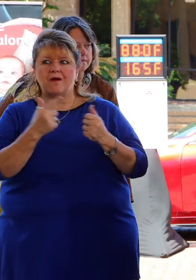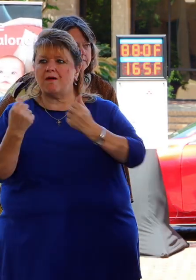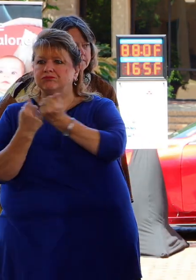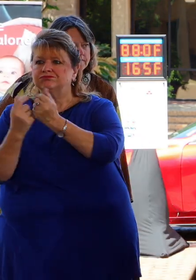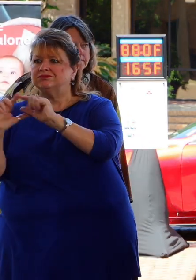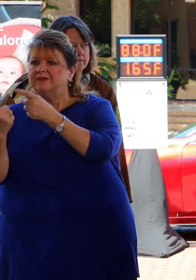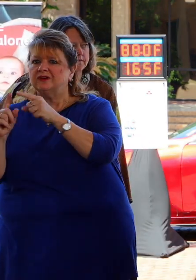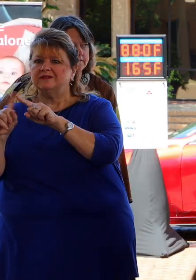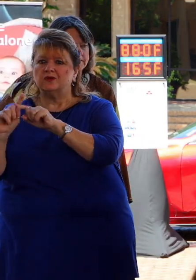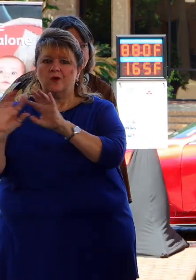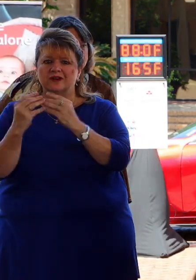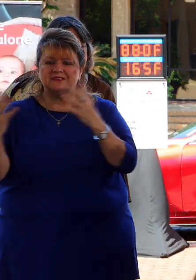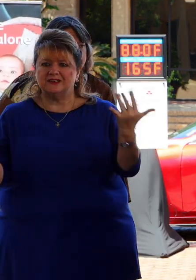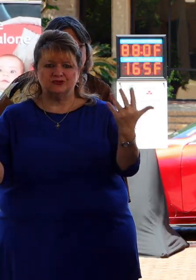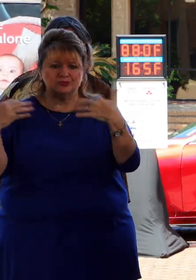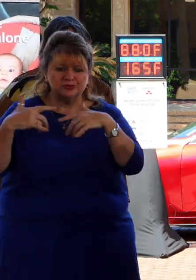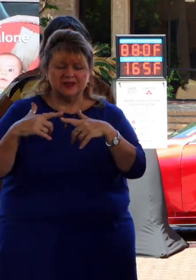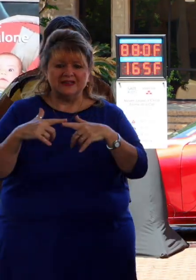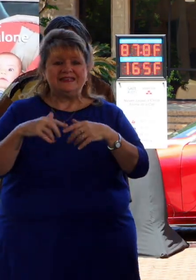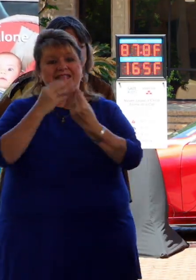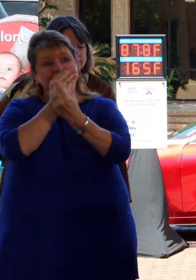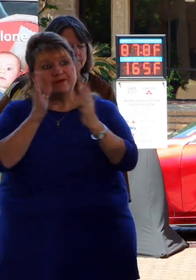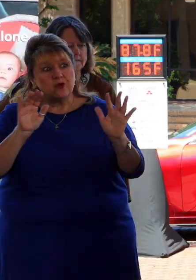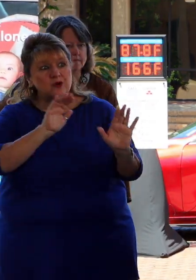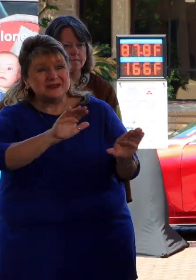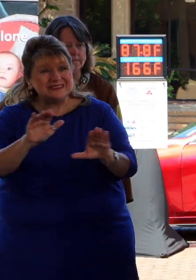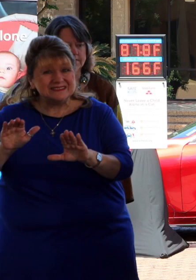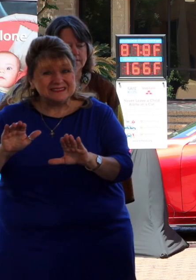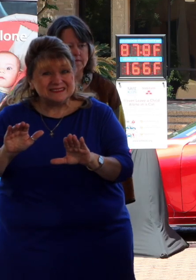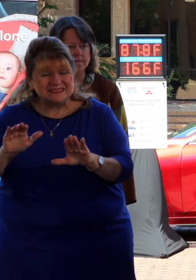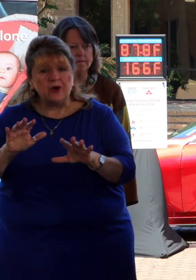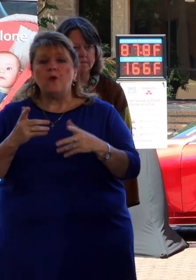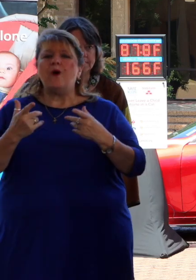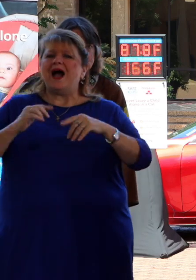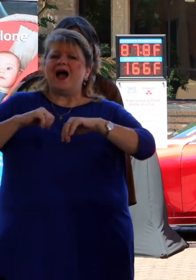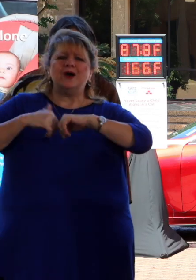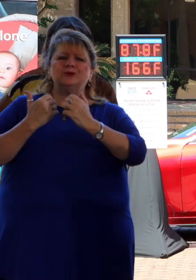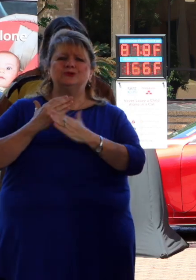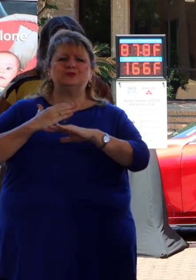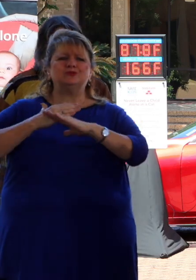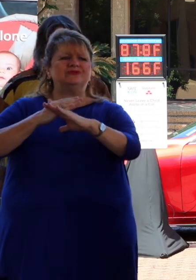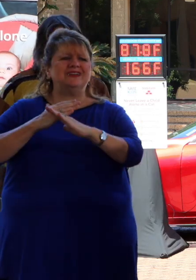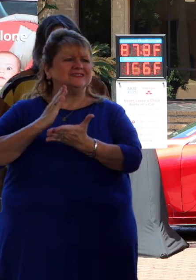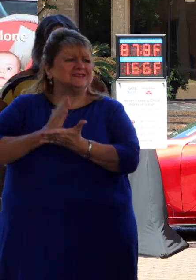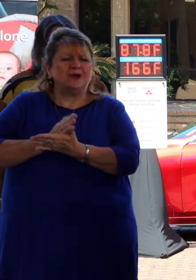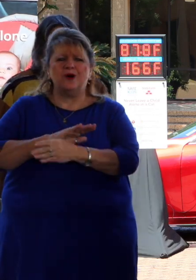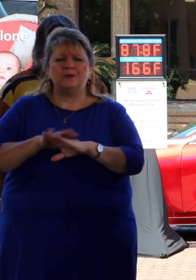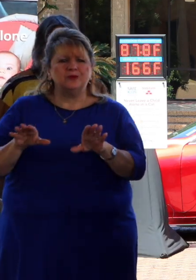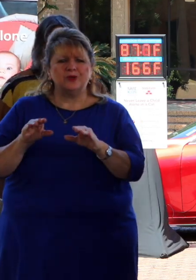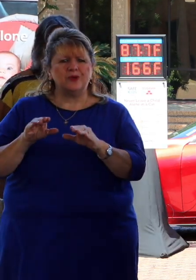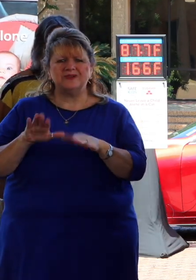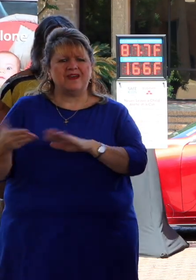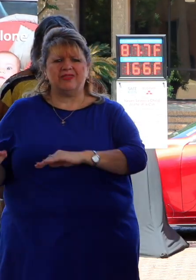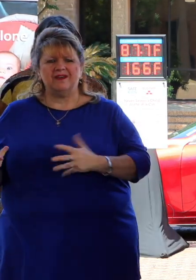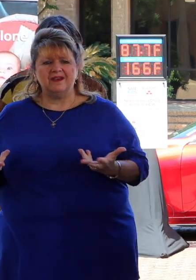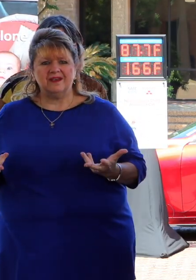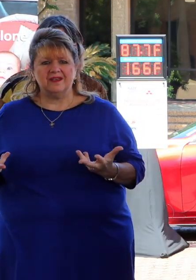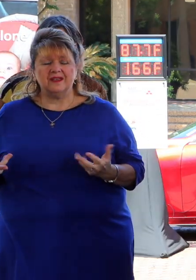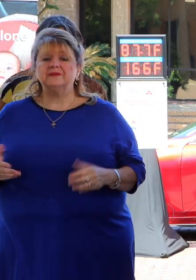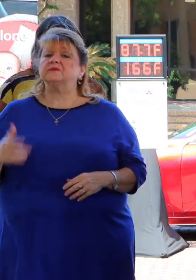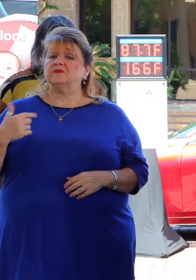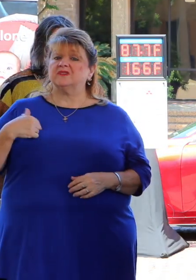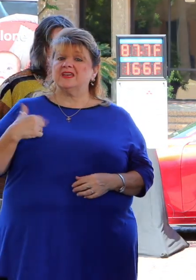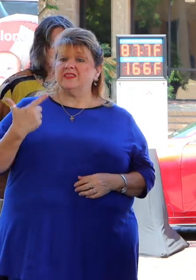to make sure that our citizens are informed and how to prevent these tragedies. There's only